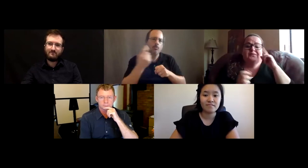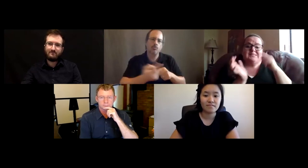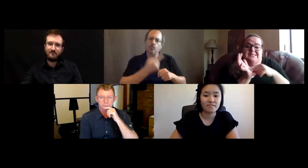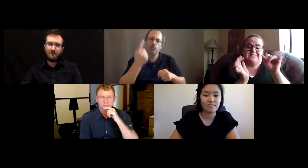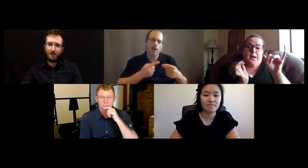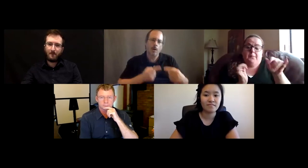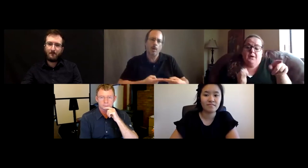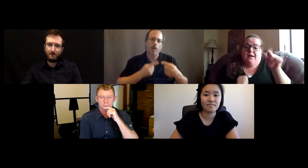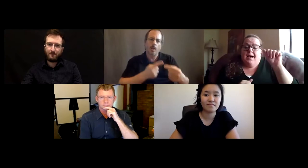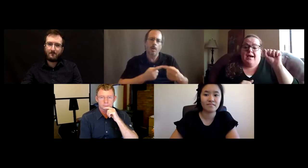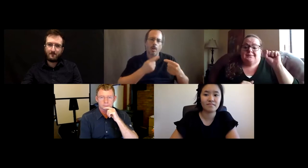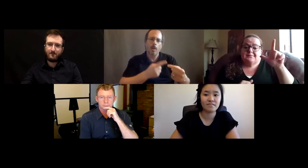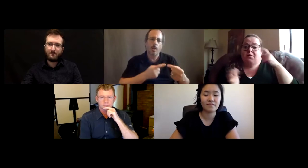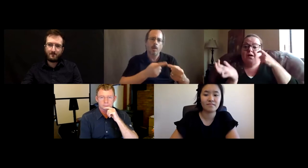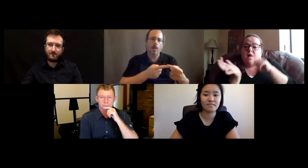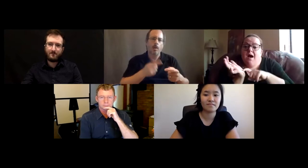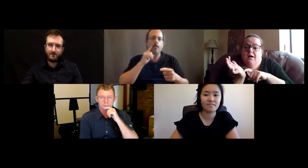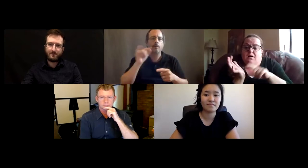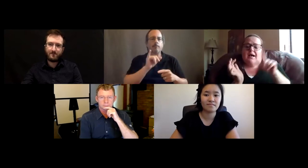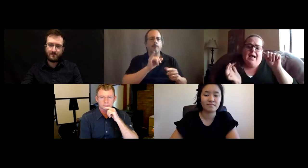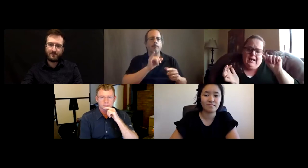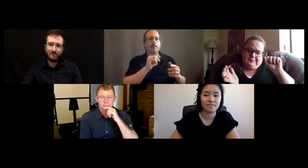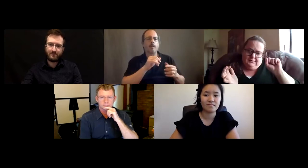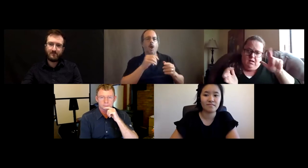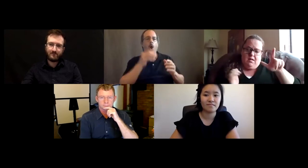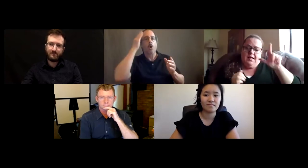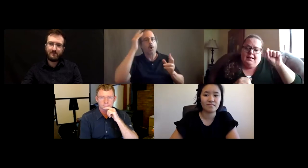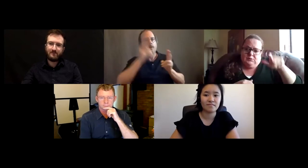2021. It's year after year. And